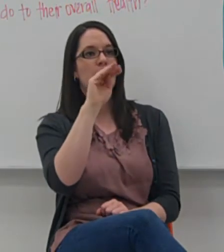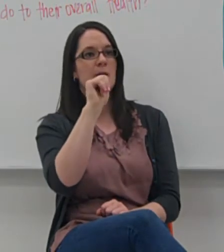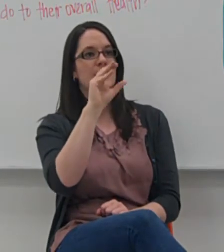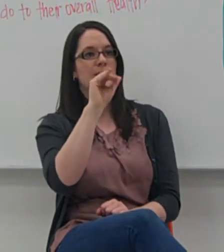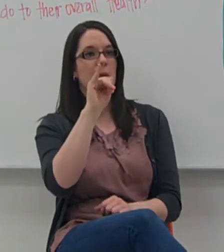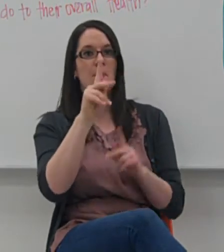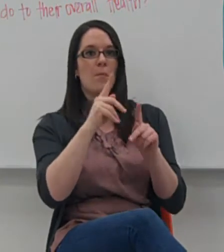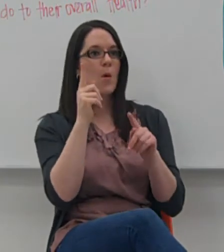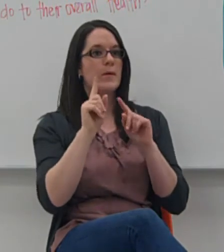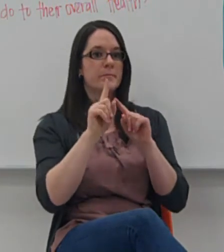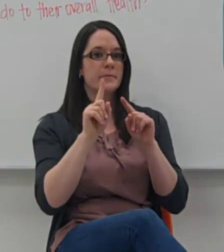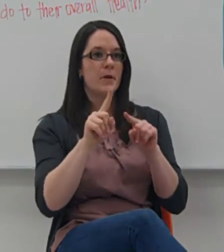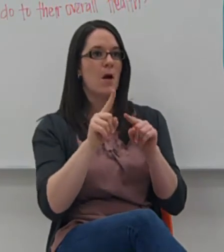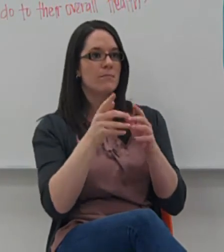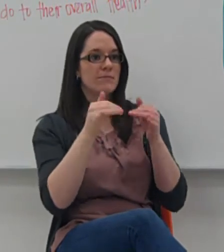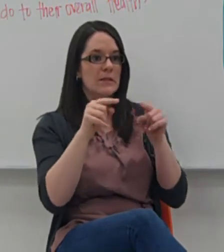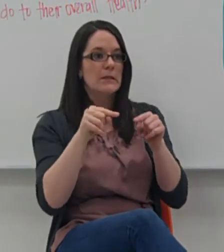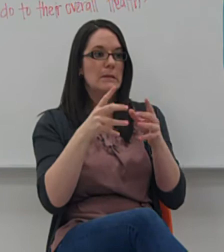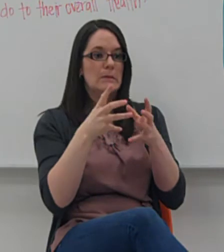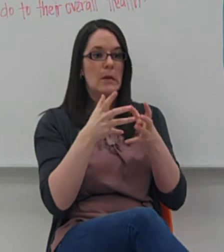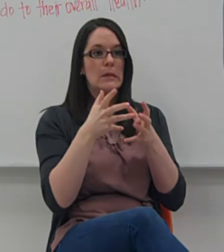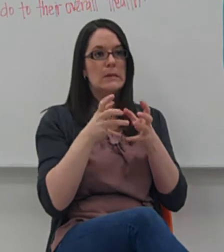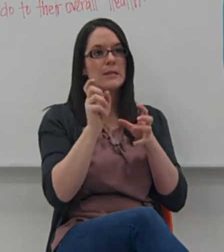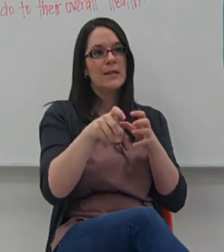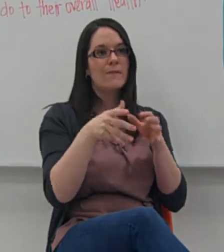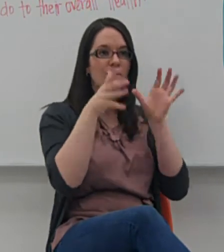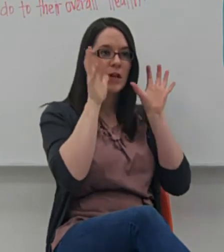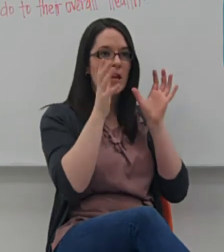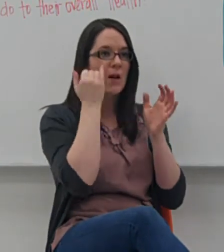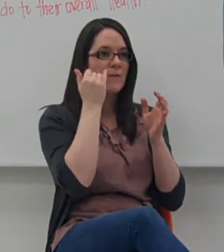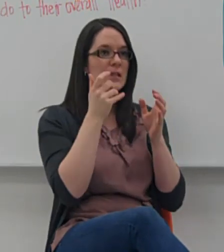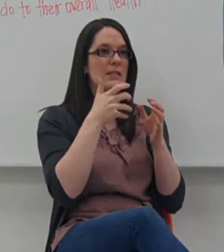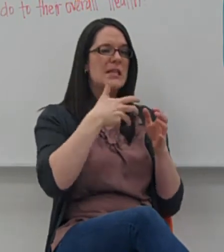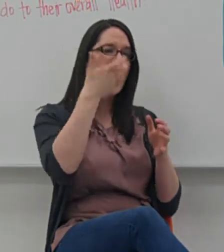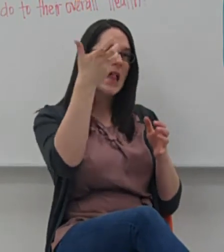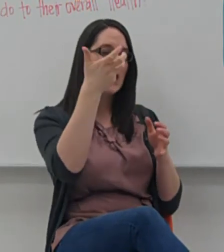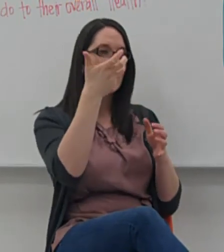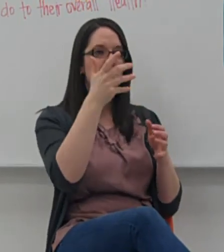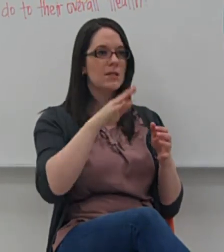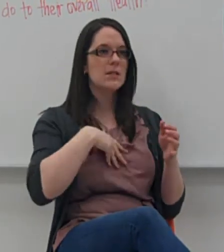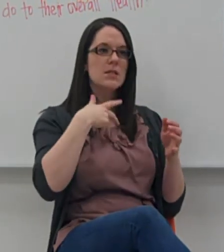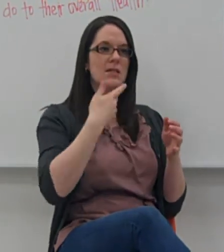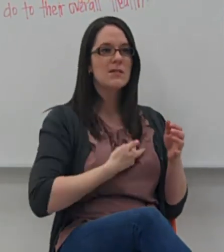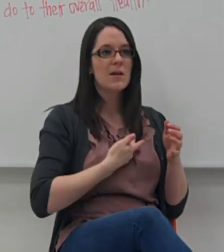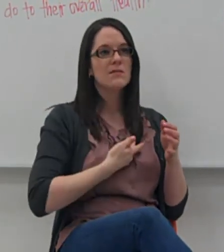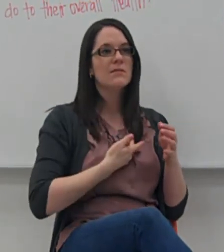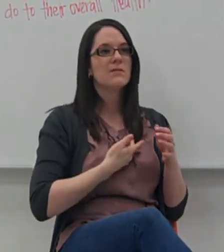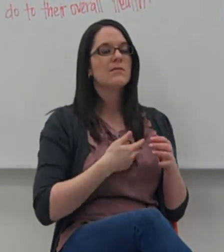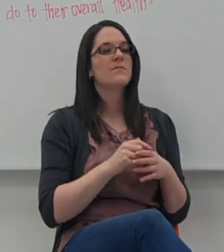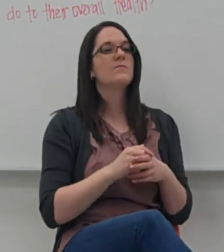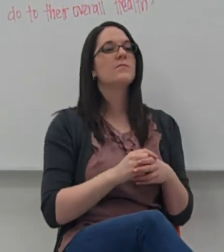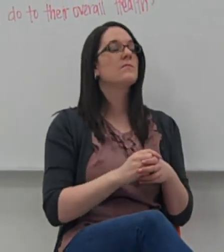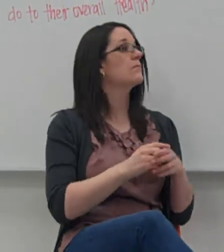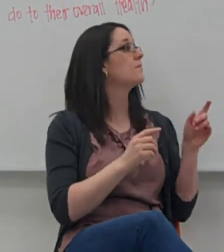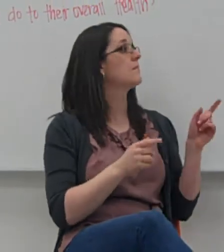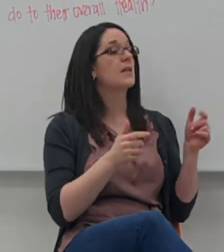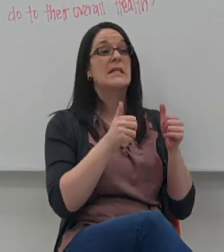time, shaking, eating their stuff, freaking out, yelling, screaming, swearing. Okay, texting, or just to your phone